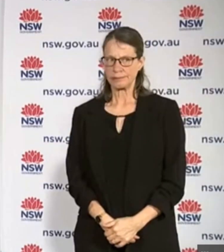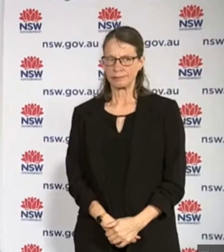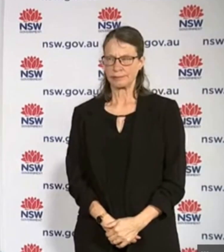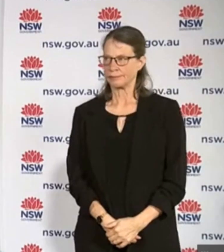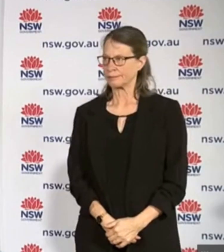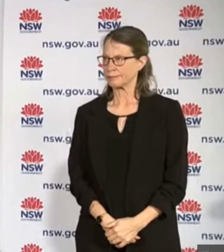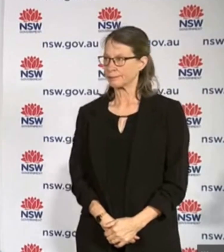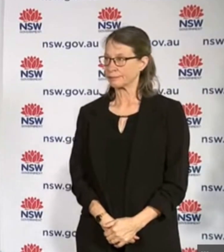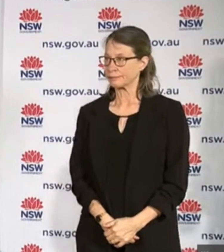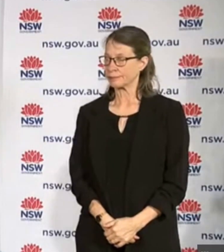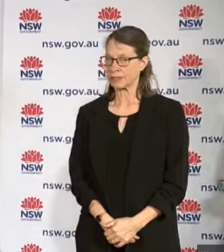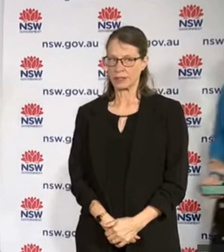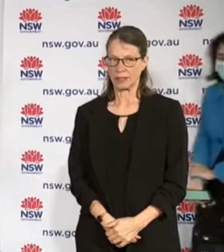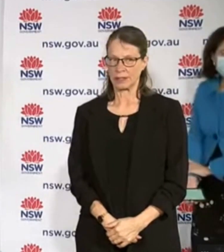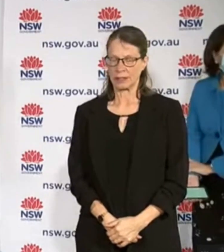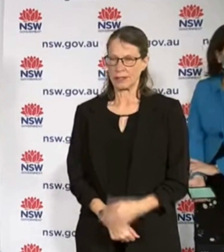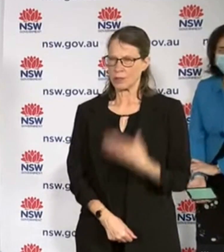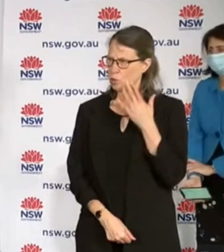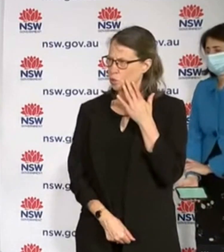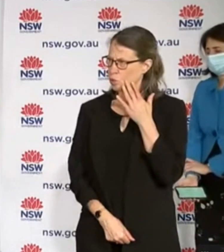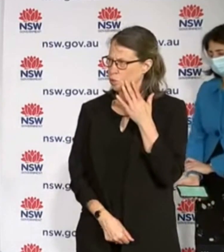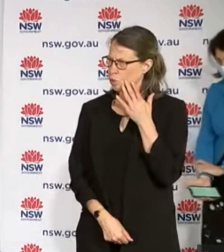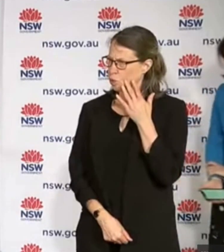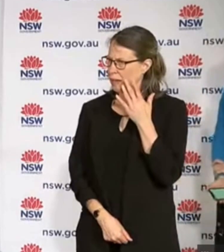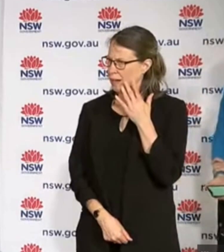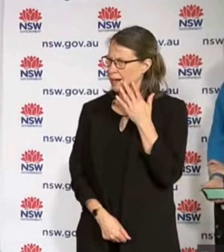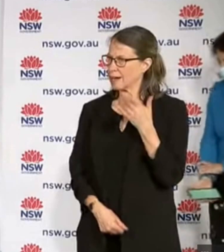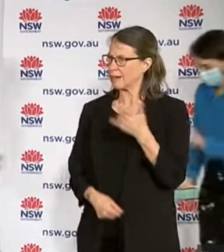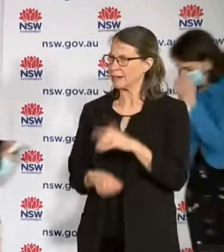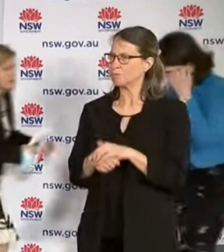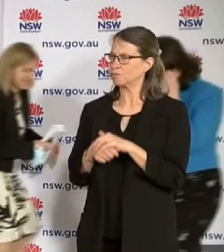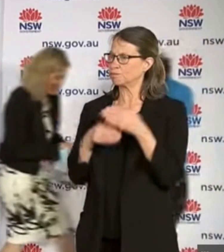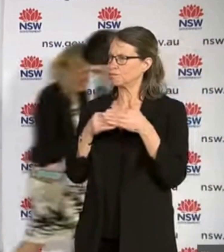answered that. It is that? Premier. Where was it?